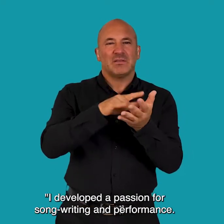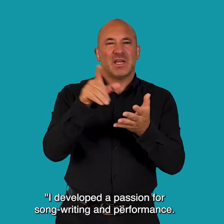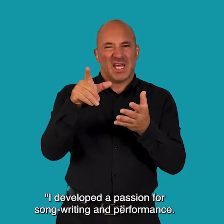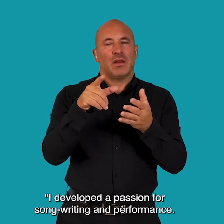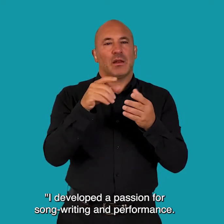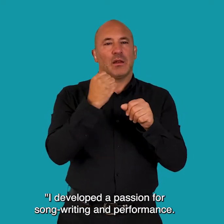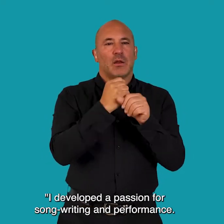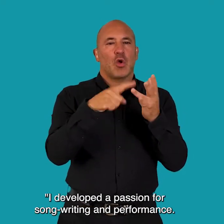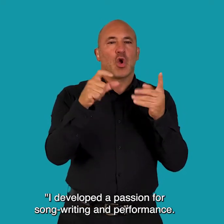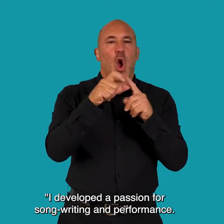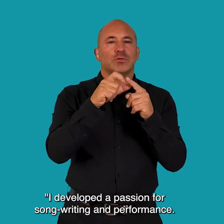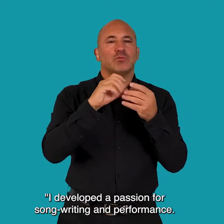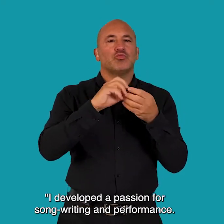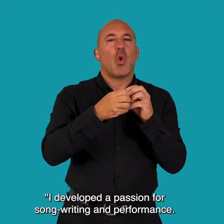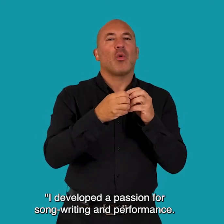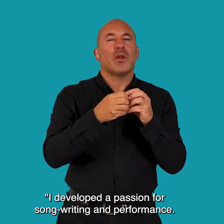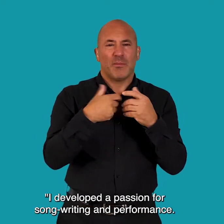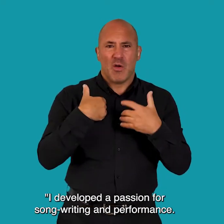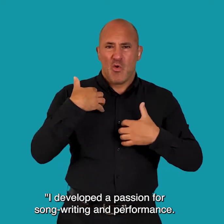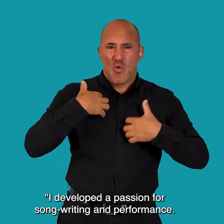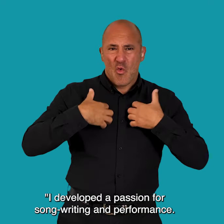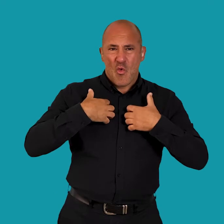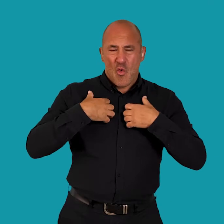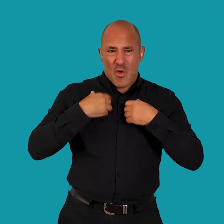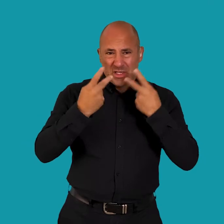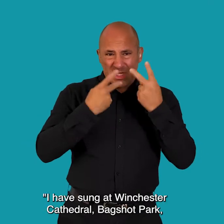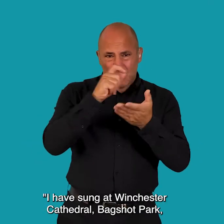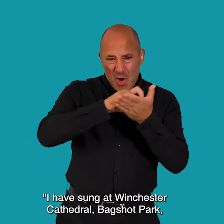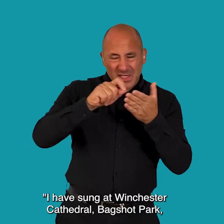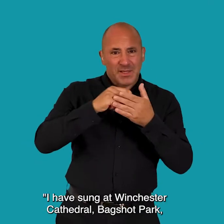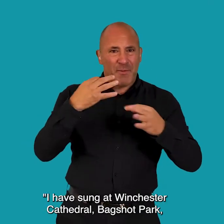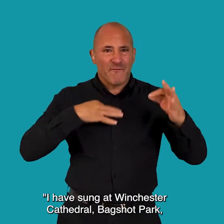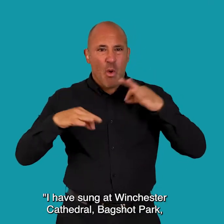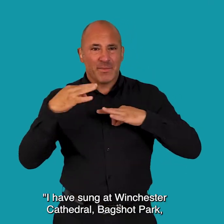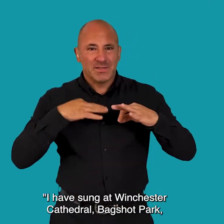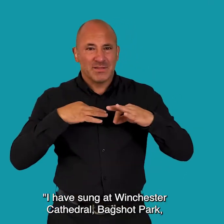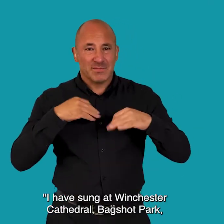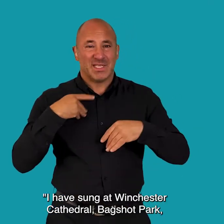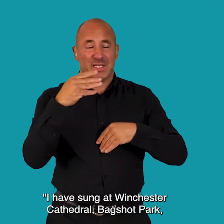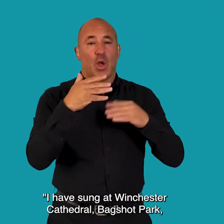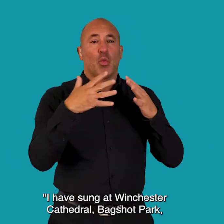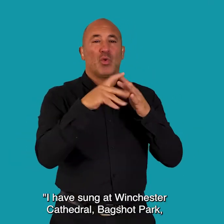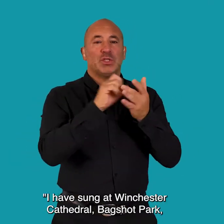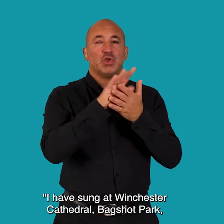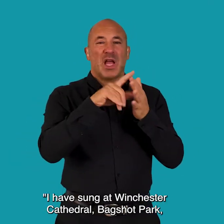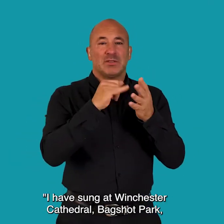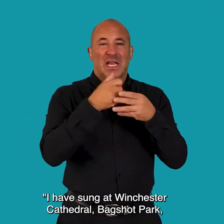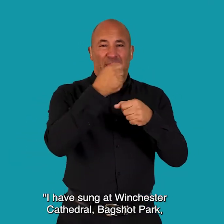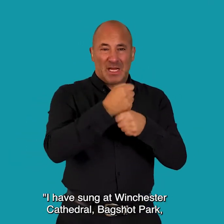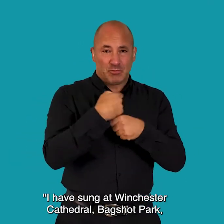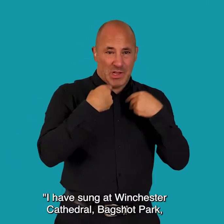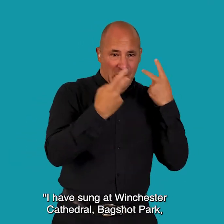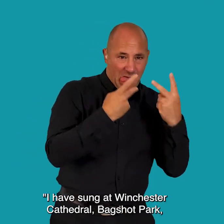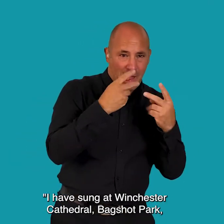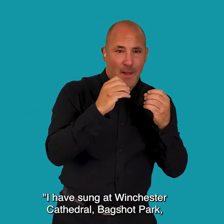developed a passion for songwriting and performance. I have sung at Winchester Cathedral, Bagshot